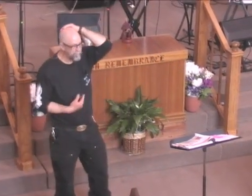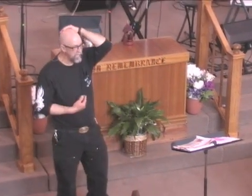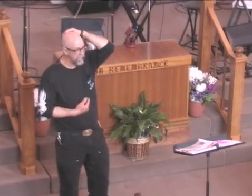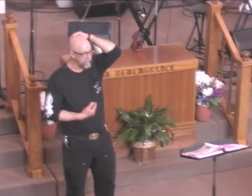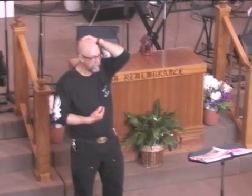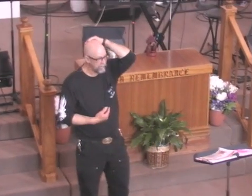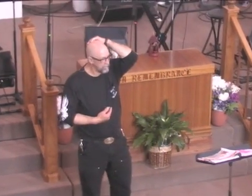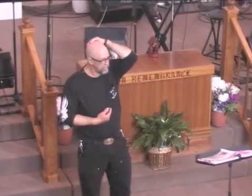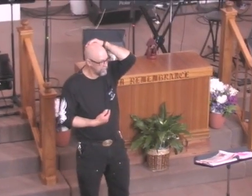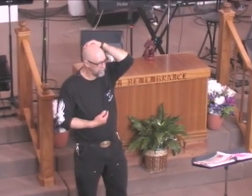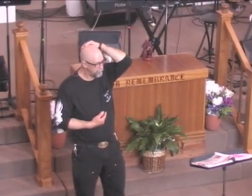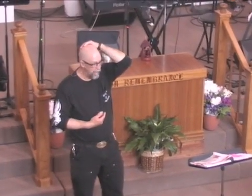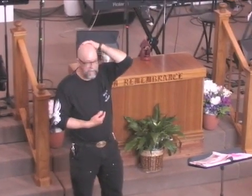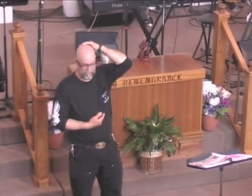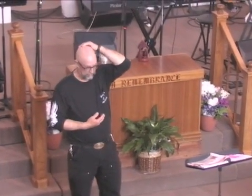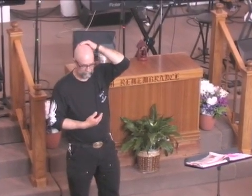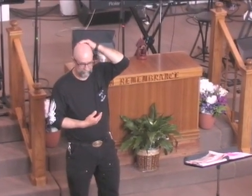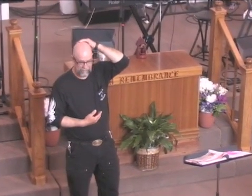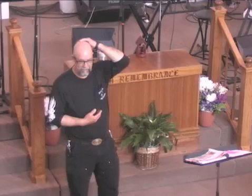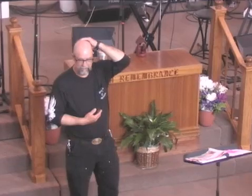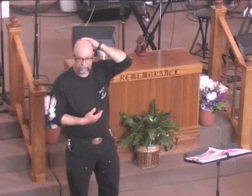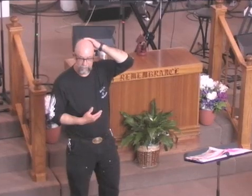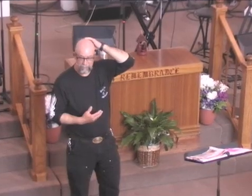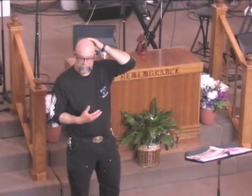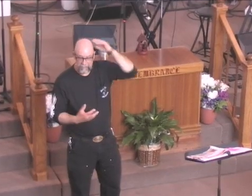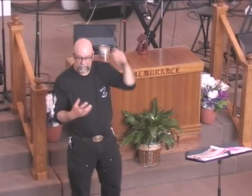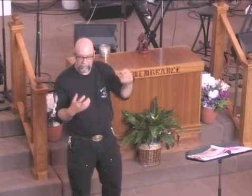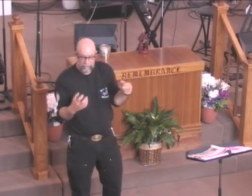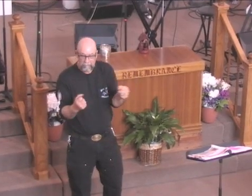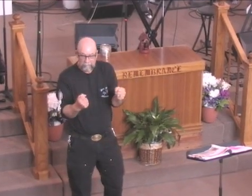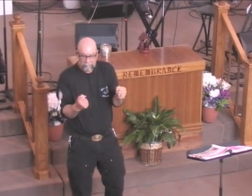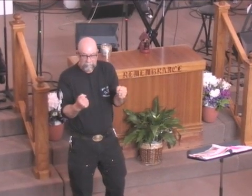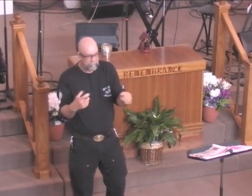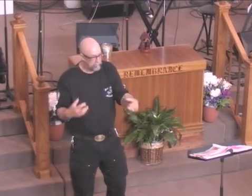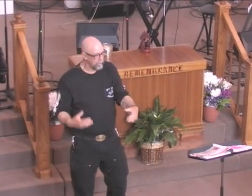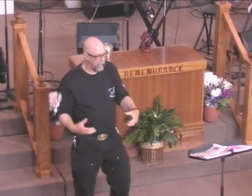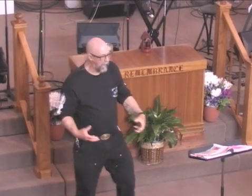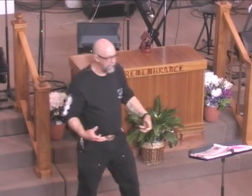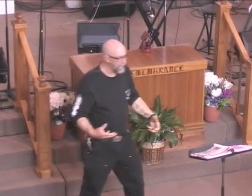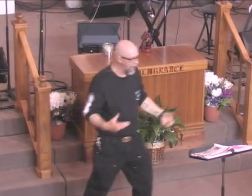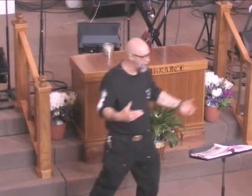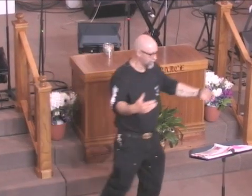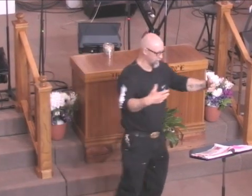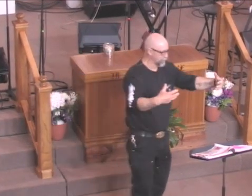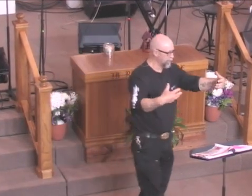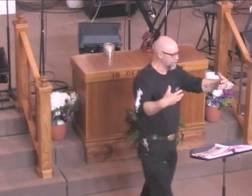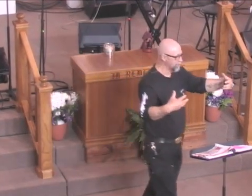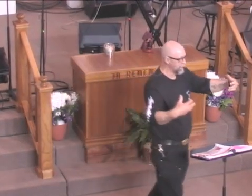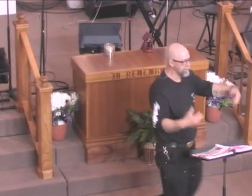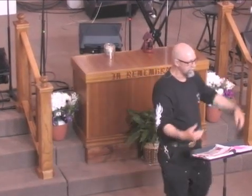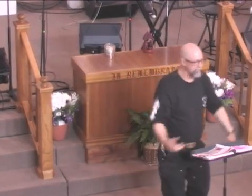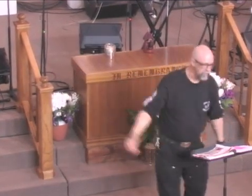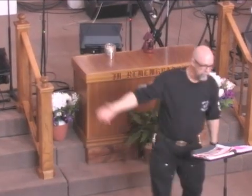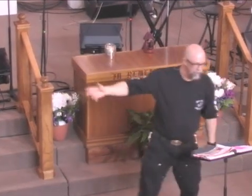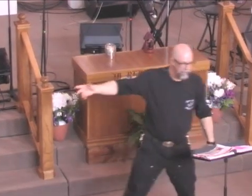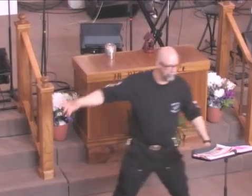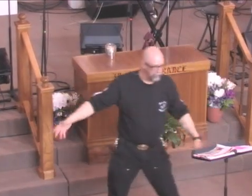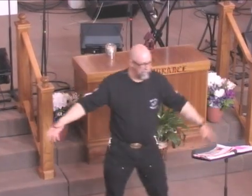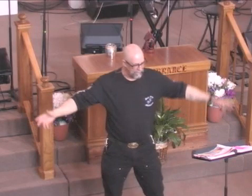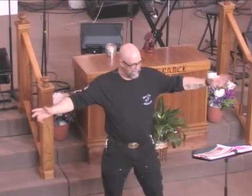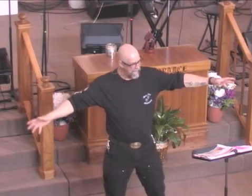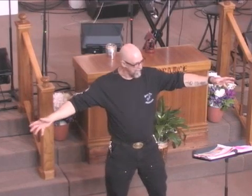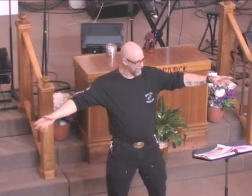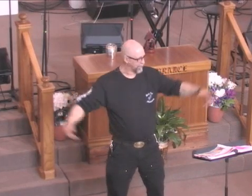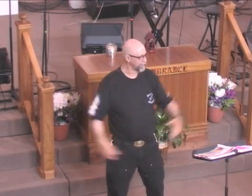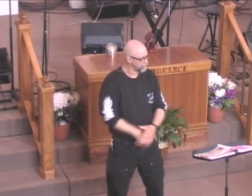And I'm thinking, man, there's something in here. I got to have this, whatever it is. And she's dragging up. We